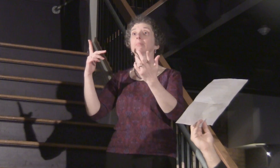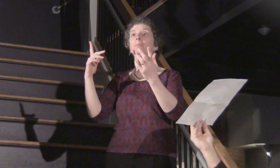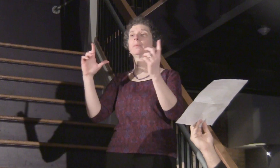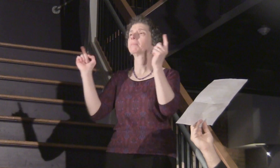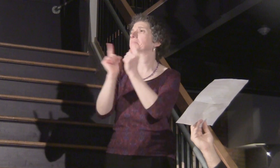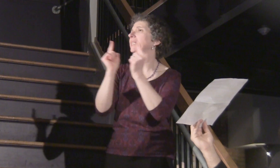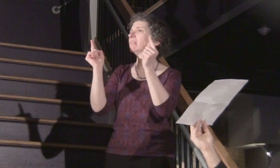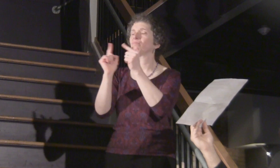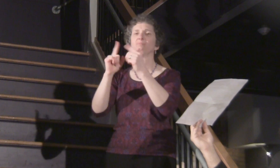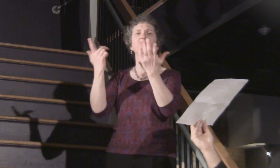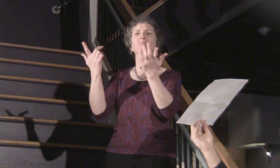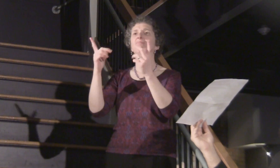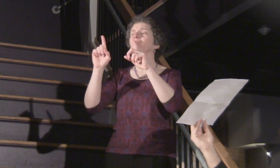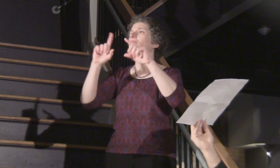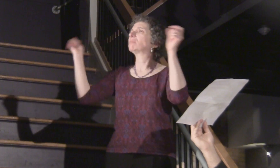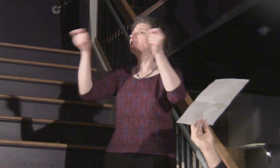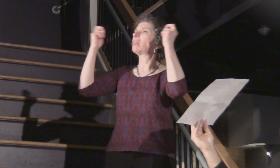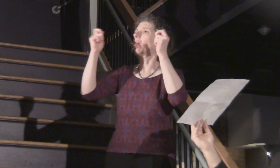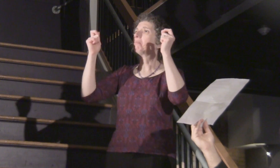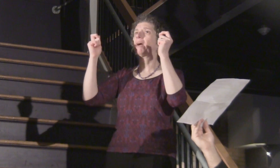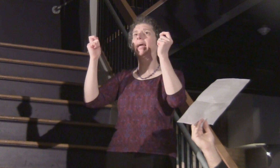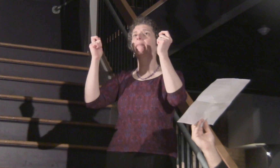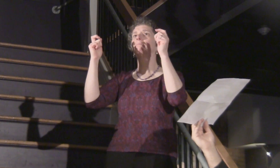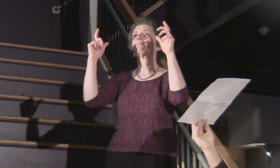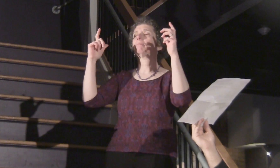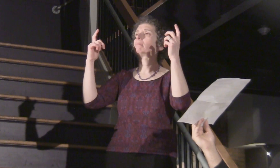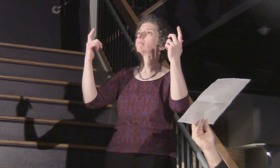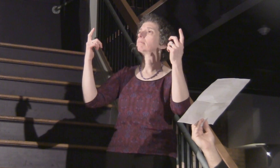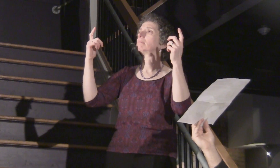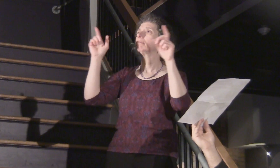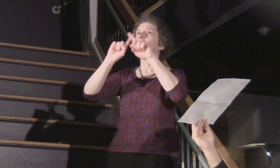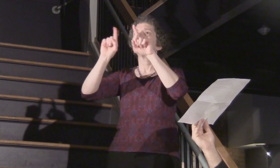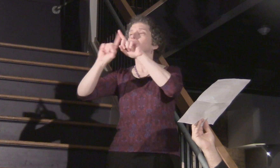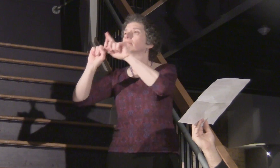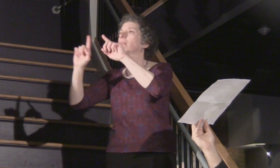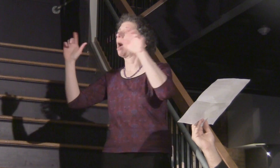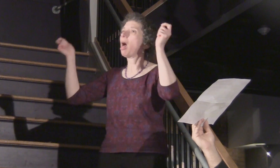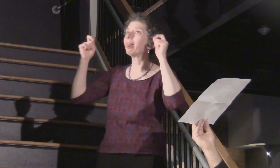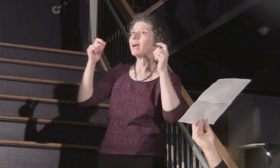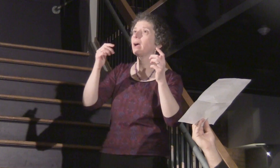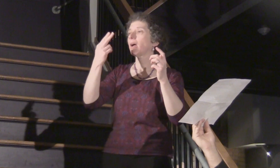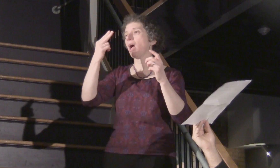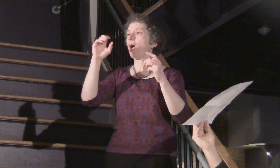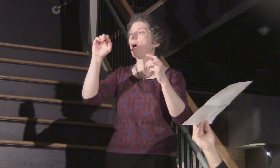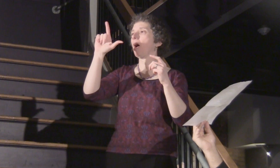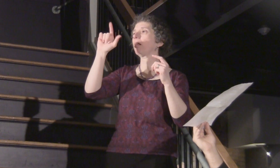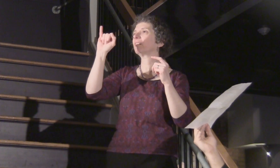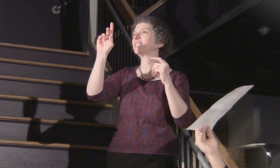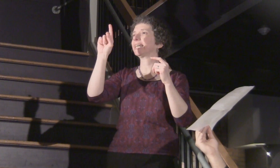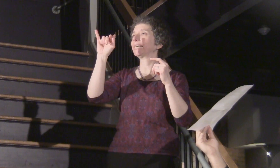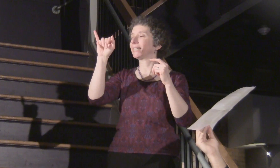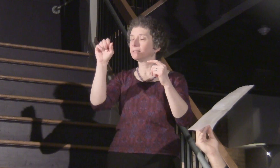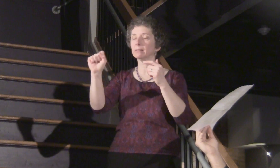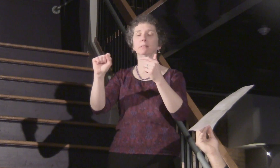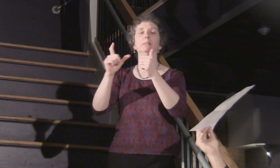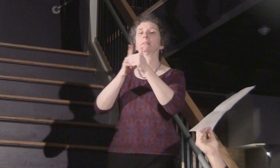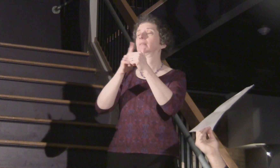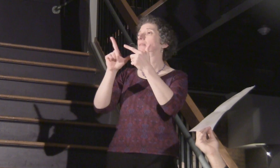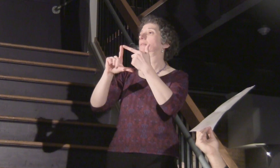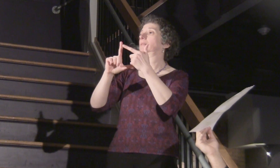Really, since then, you know, we've been celebrating and meeting different people, different holidays